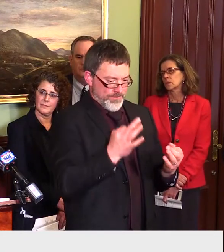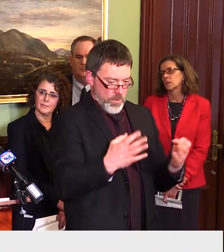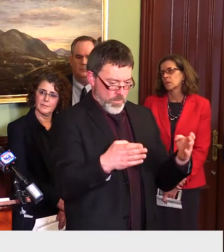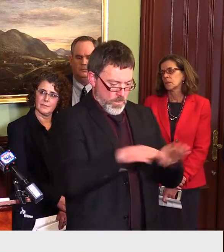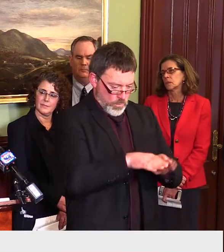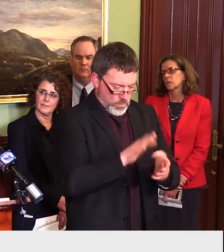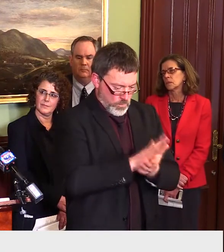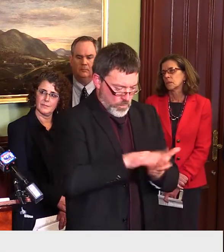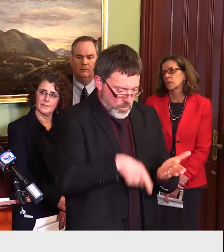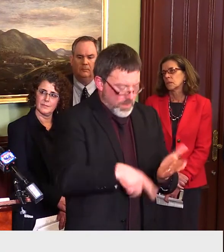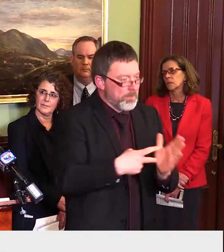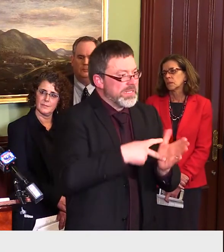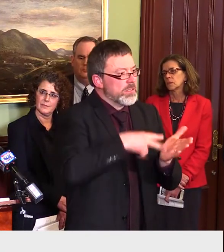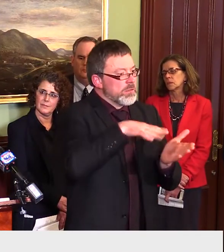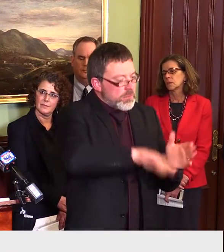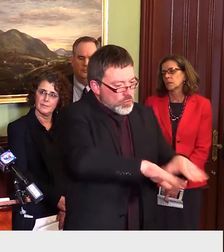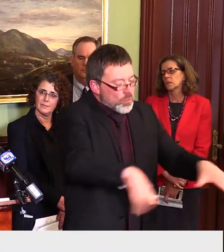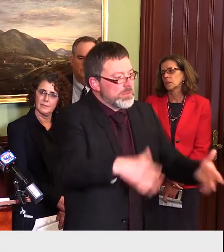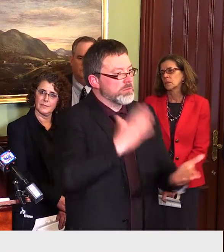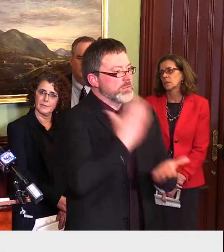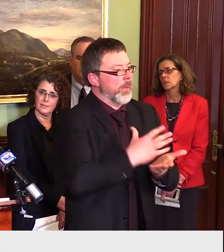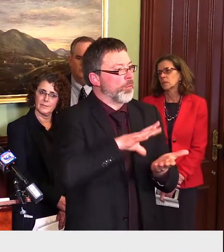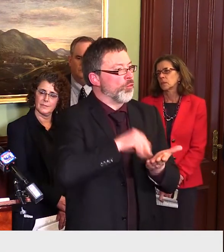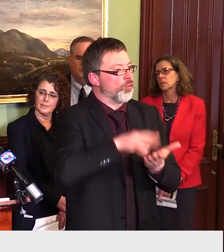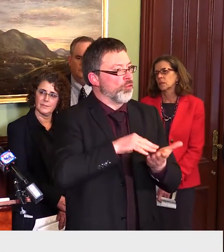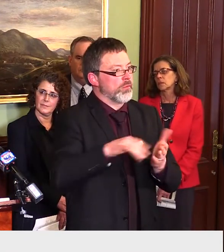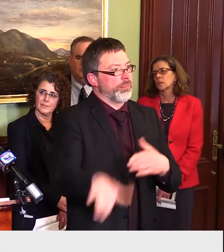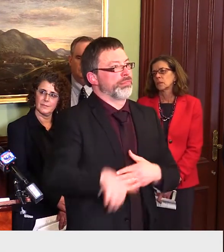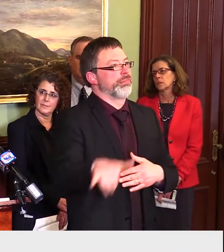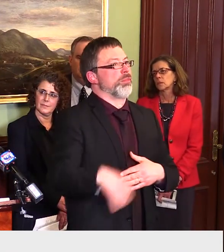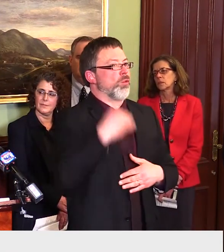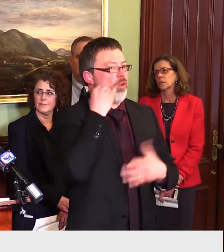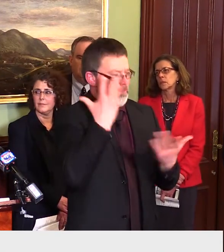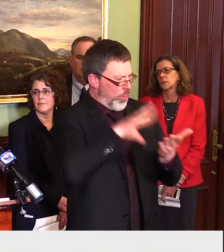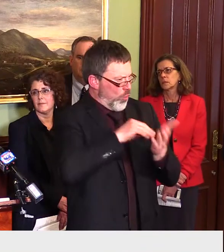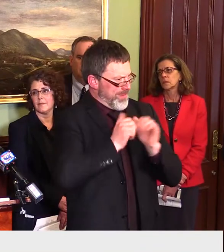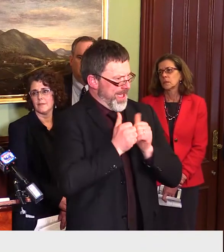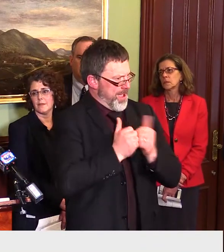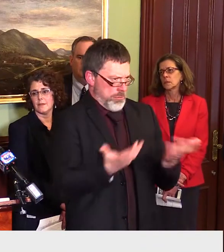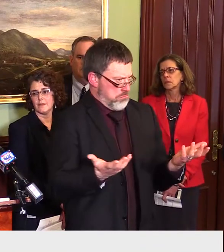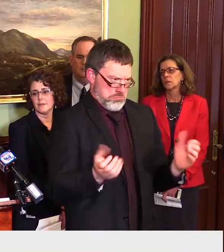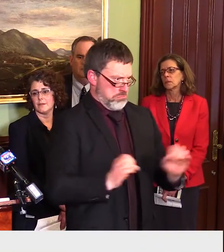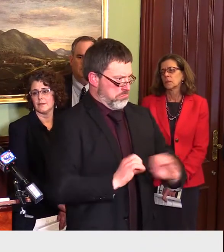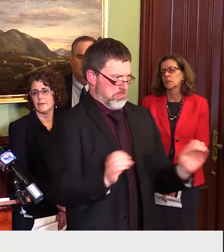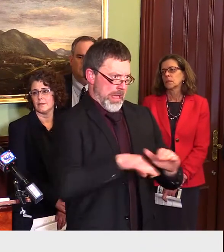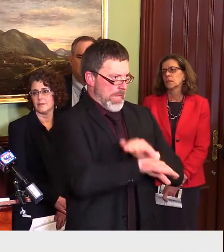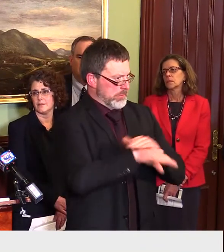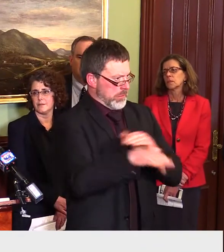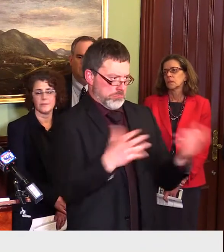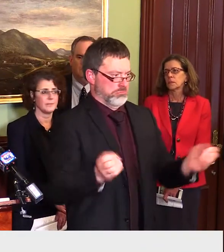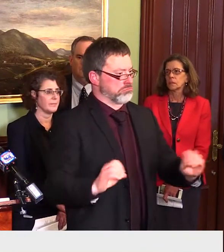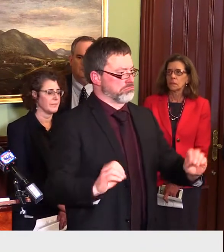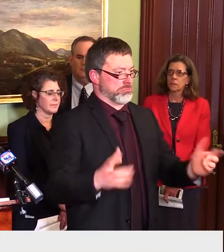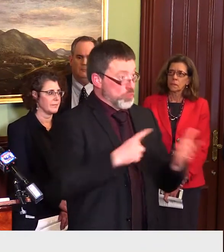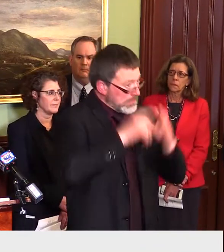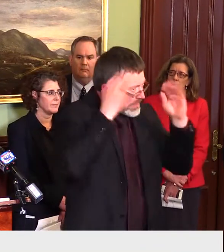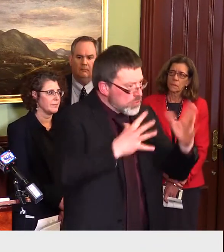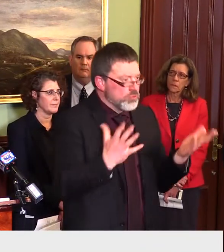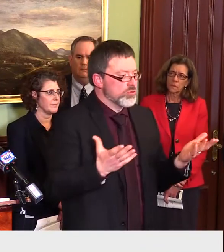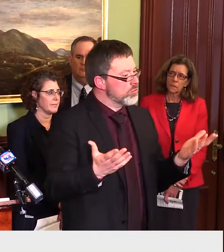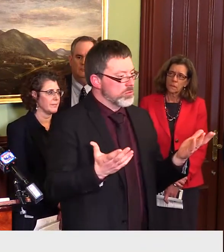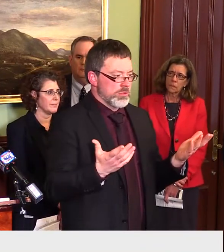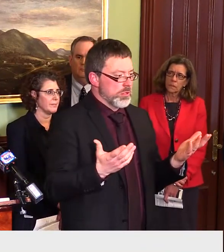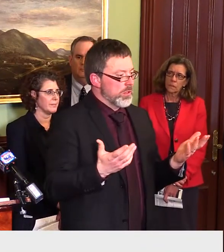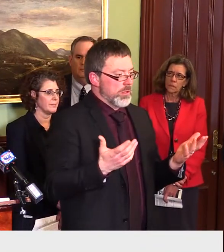unanticipated consequences of initiating school closures early, such as removing a family member from their ability